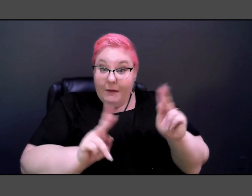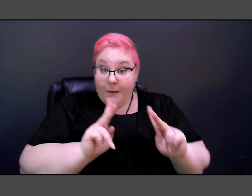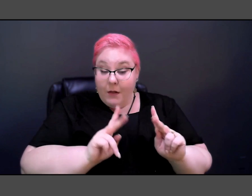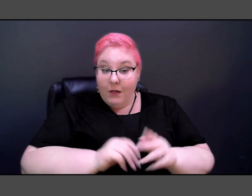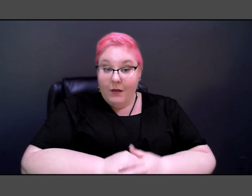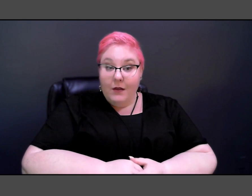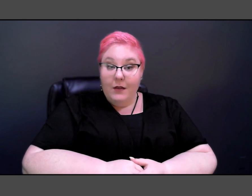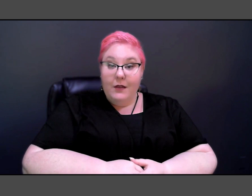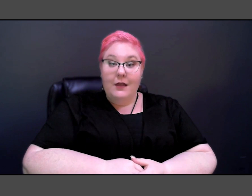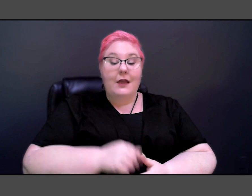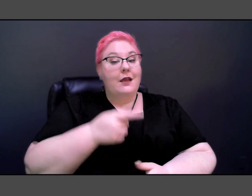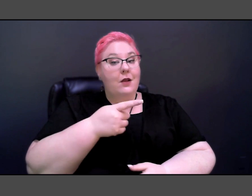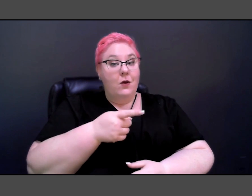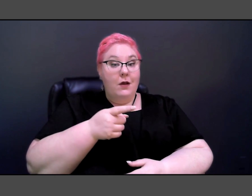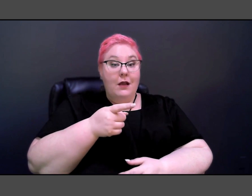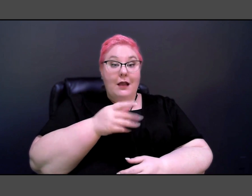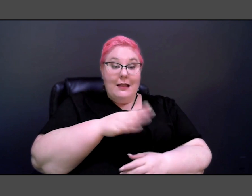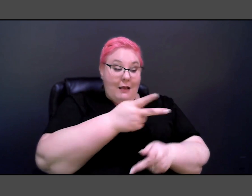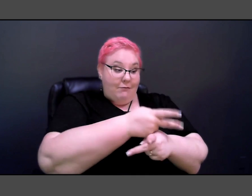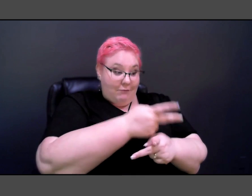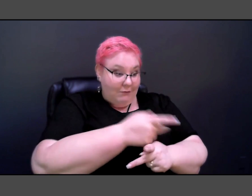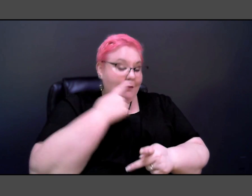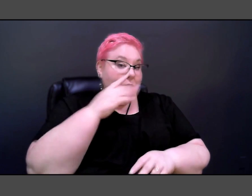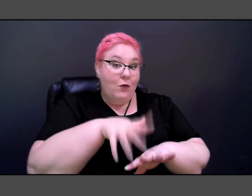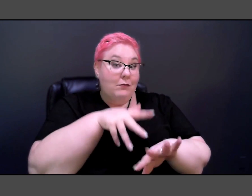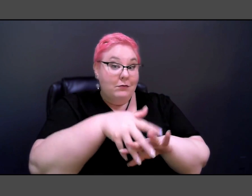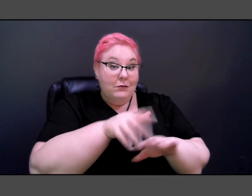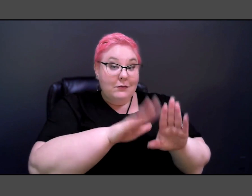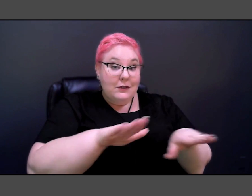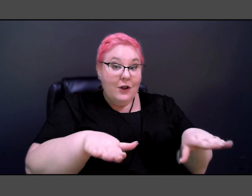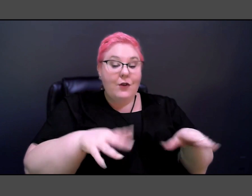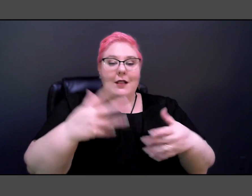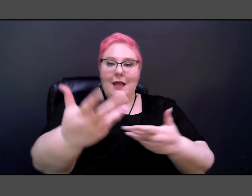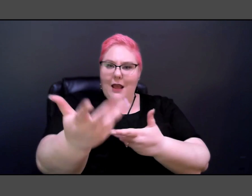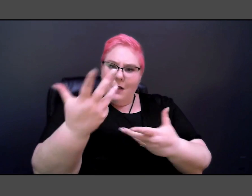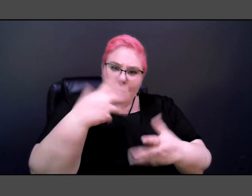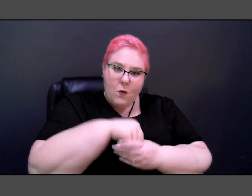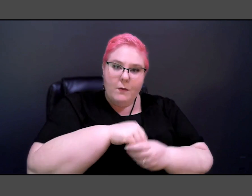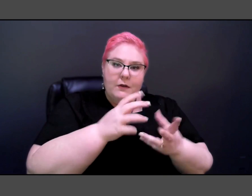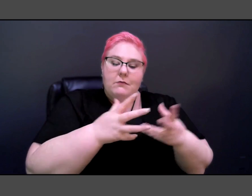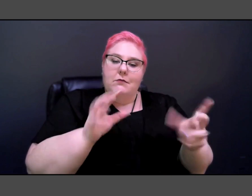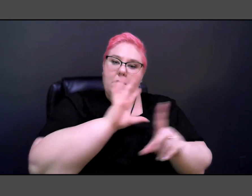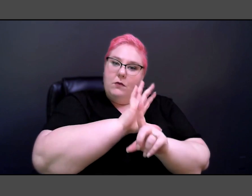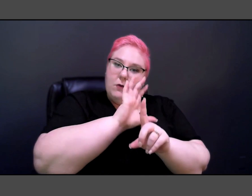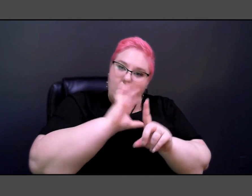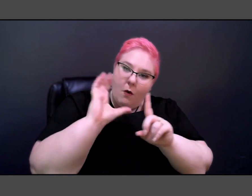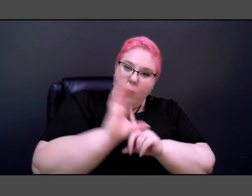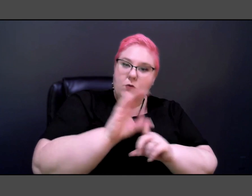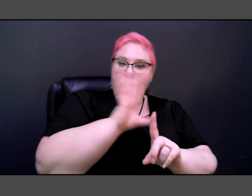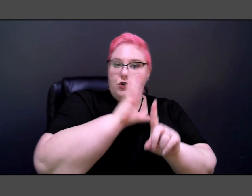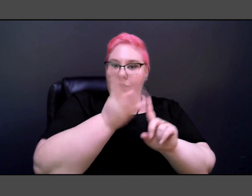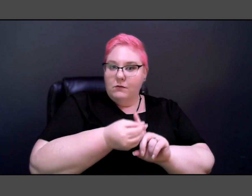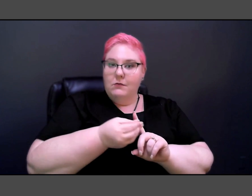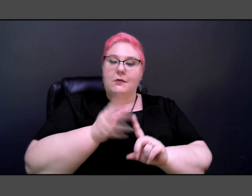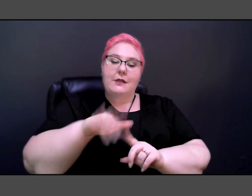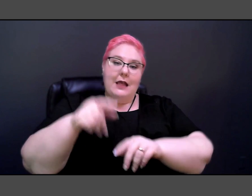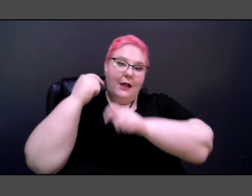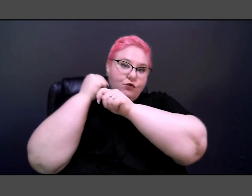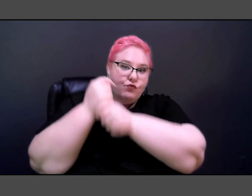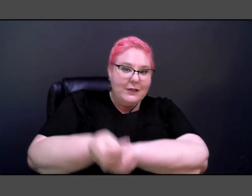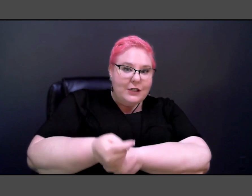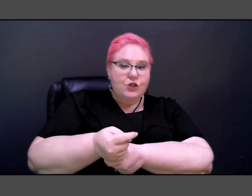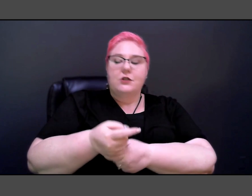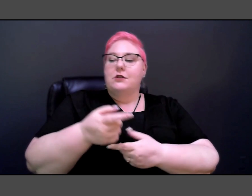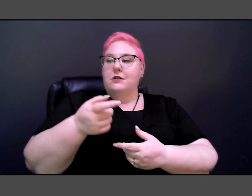children. And they incorporate so much of the culture and tradition into the actual learning at